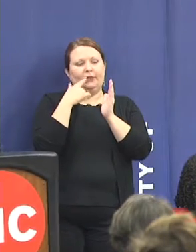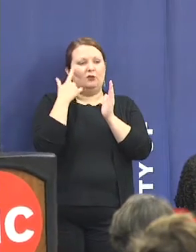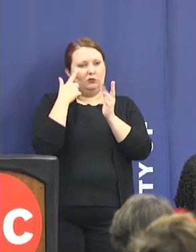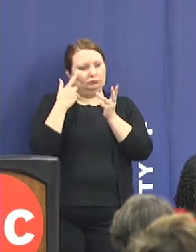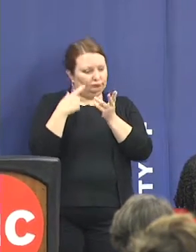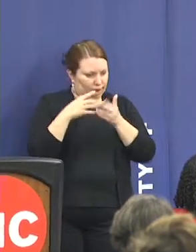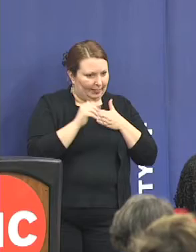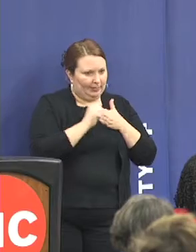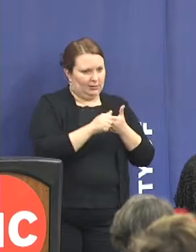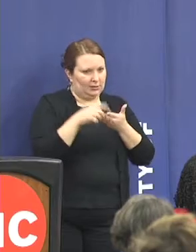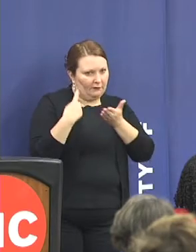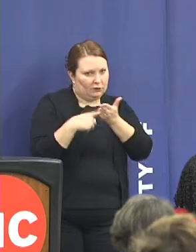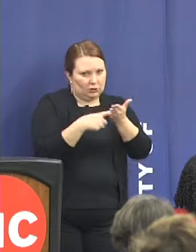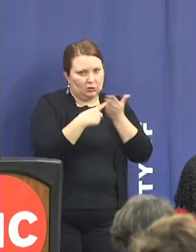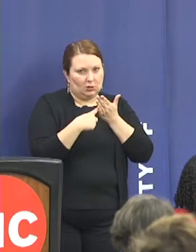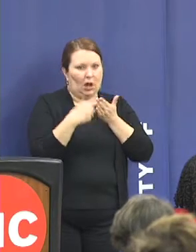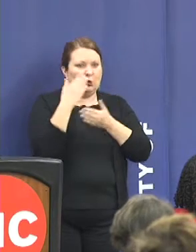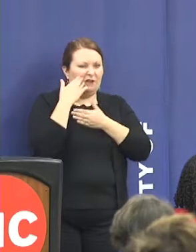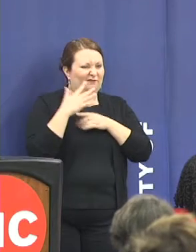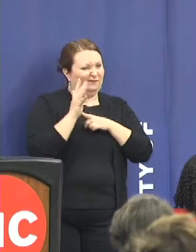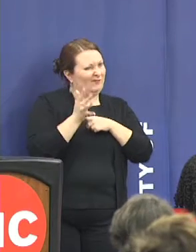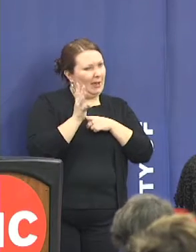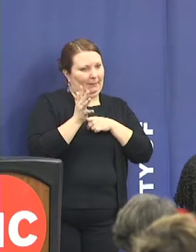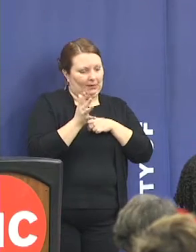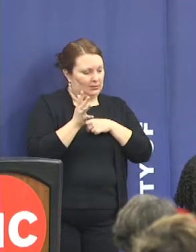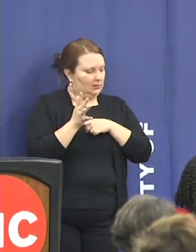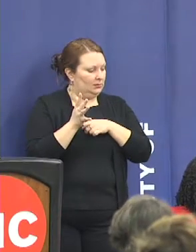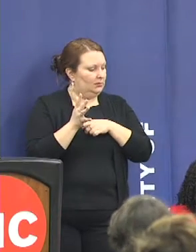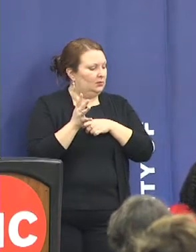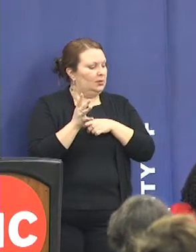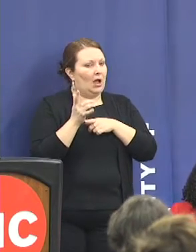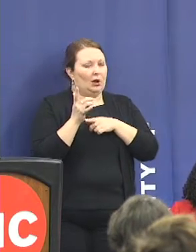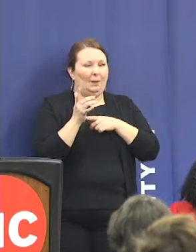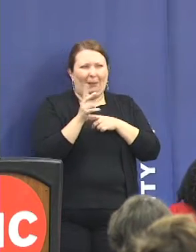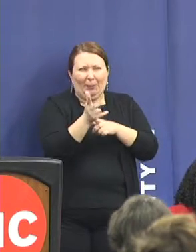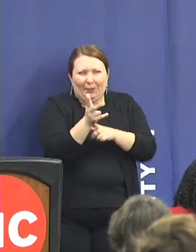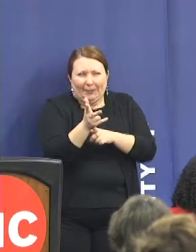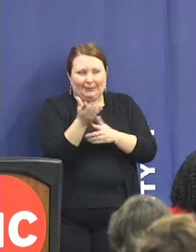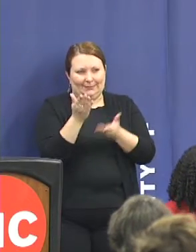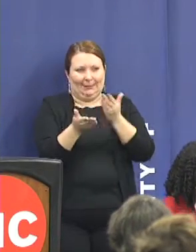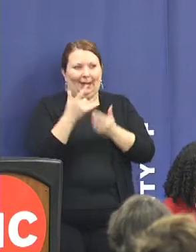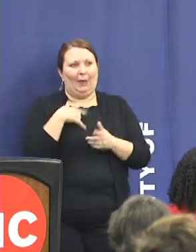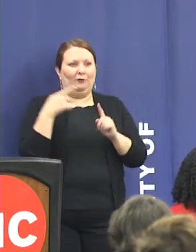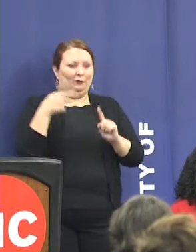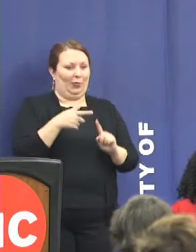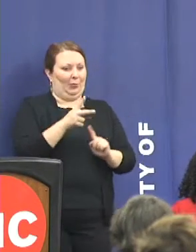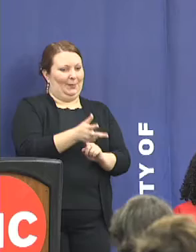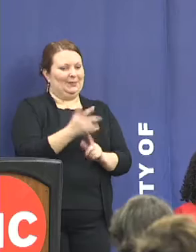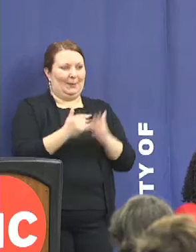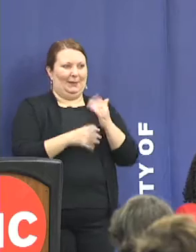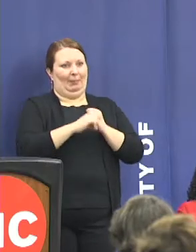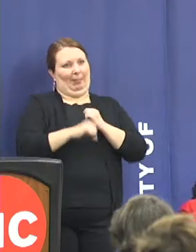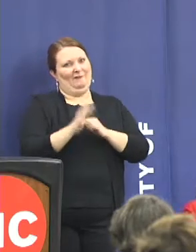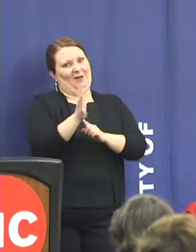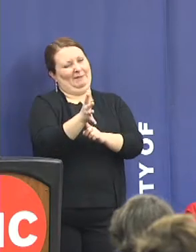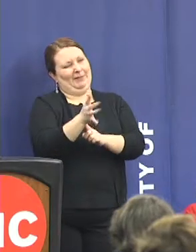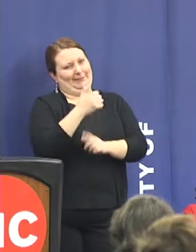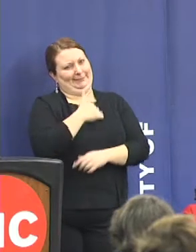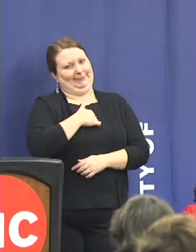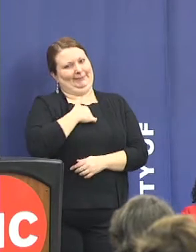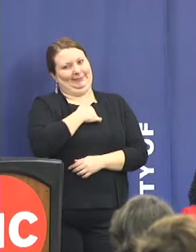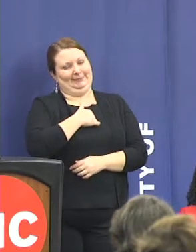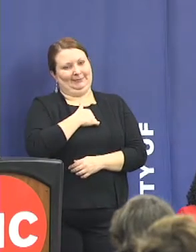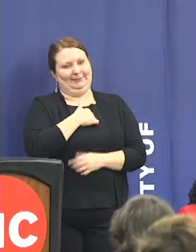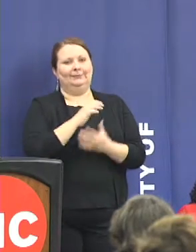this conversation. And I know I have 5 minutes, so I am going to, or three, I think. So I will aim for three, but it might be five. I